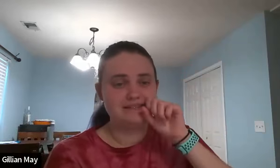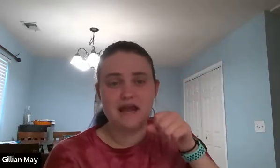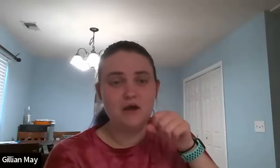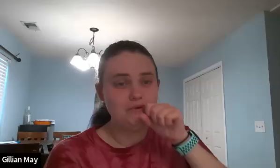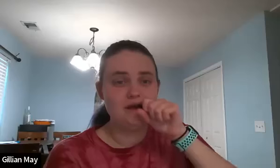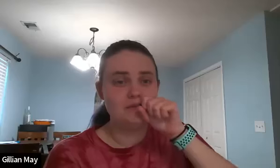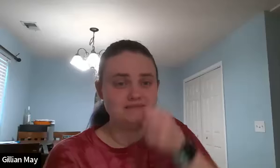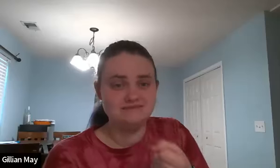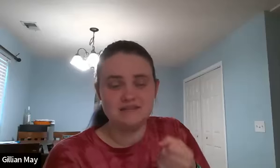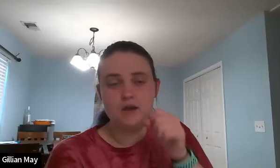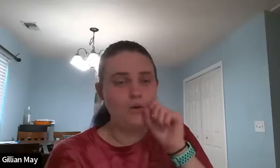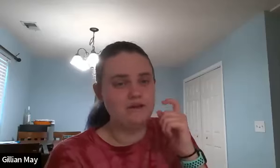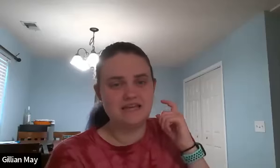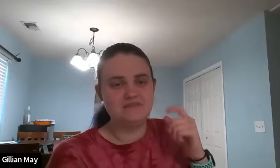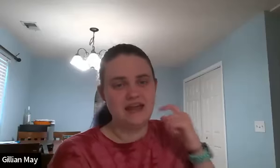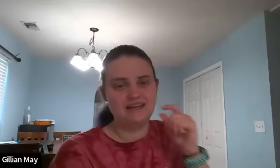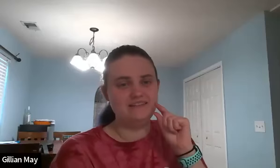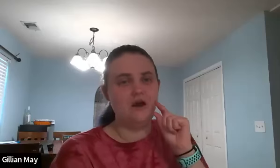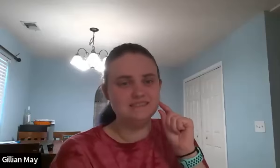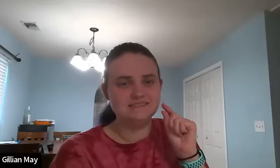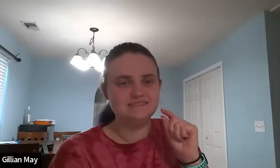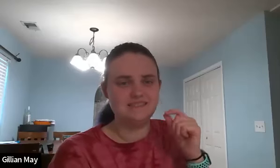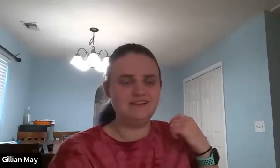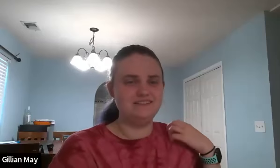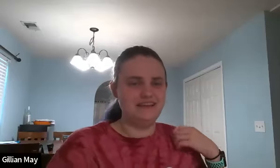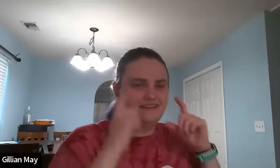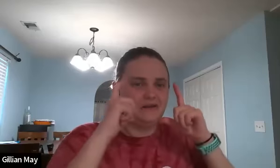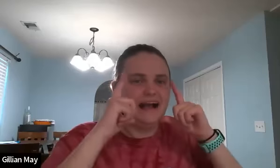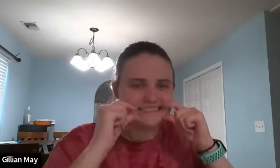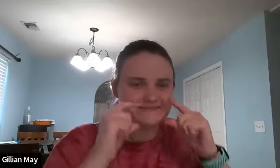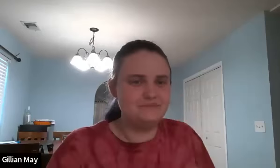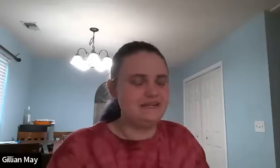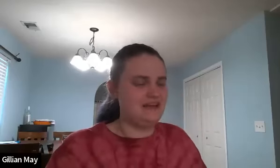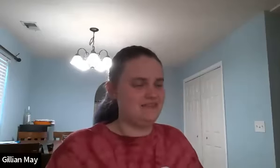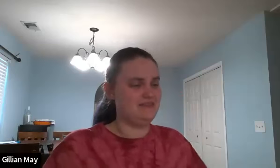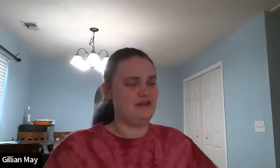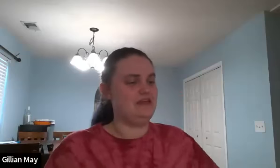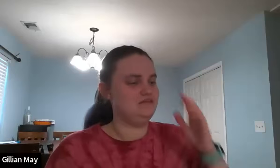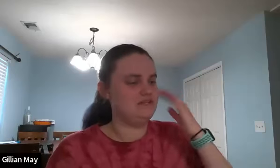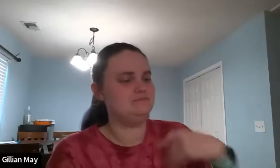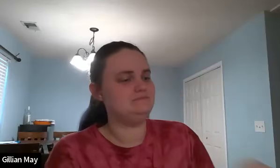it out, but I always have that added little fun, like little bite at the end of it.